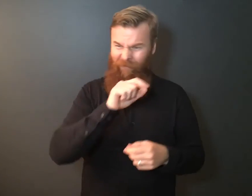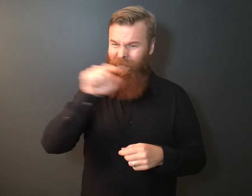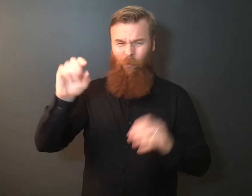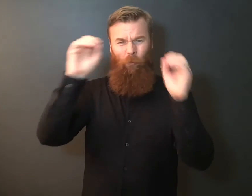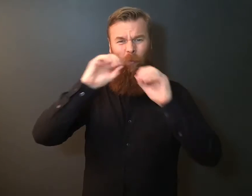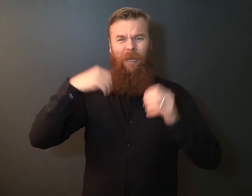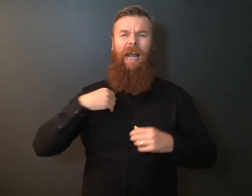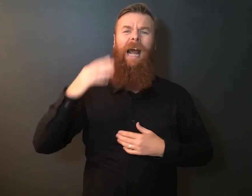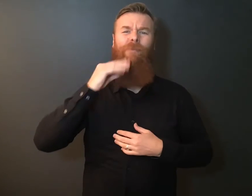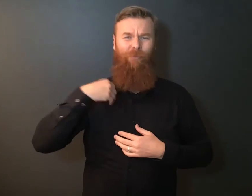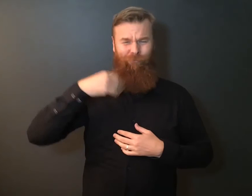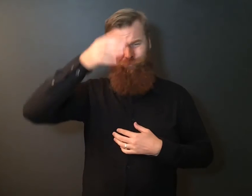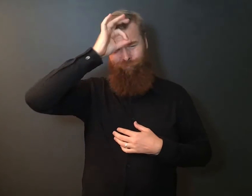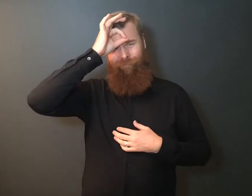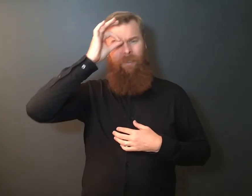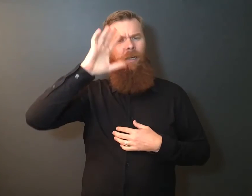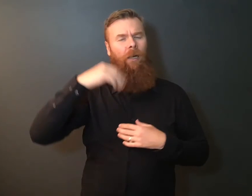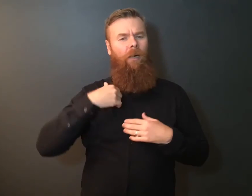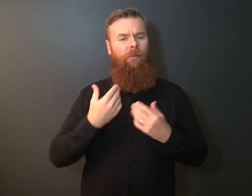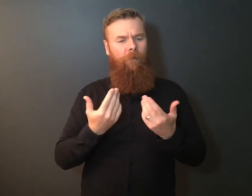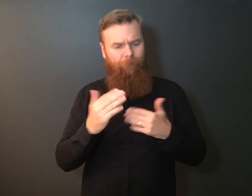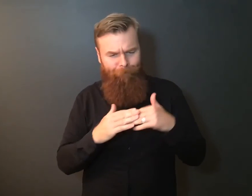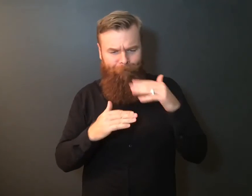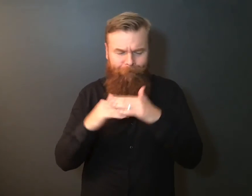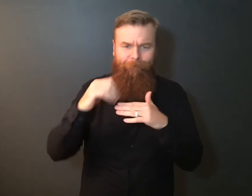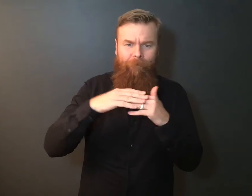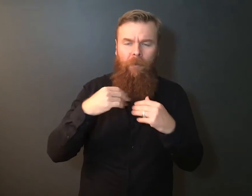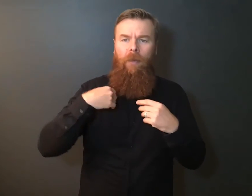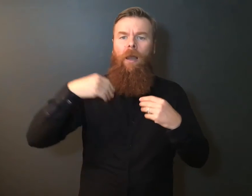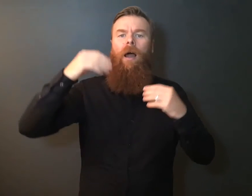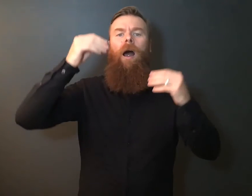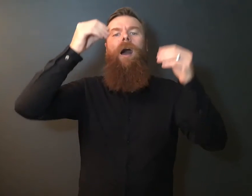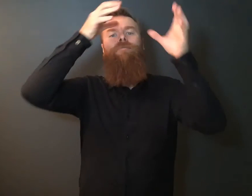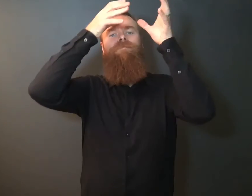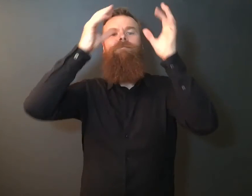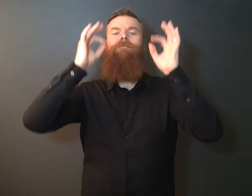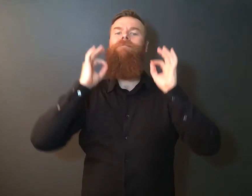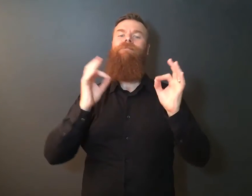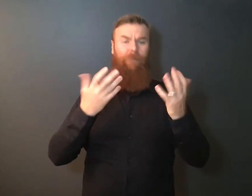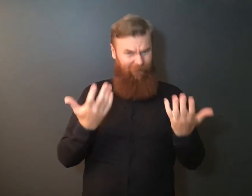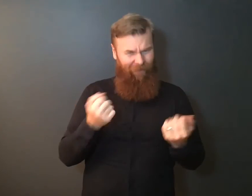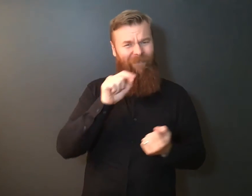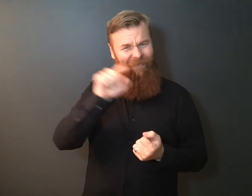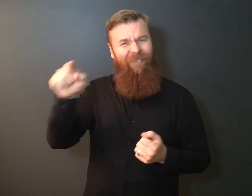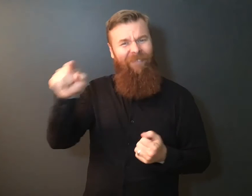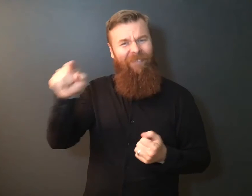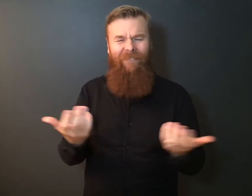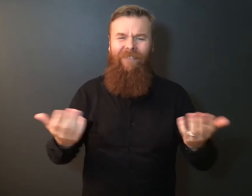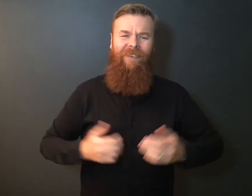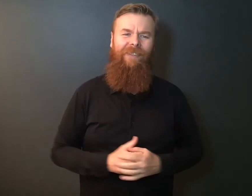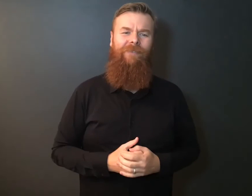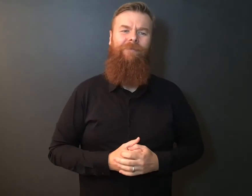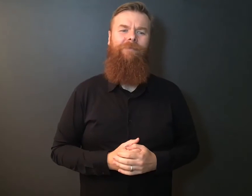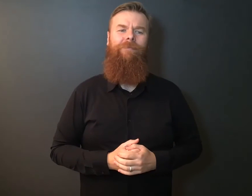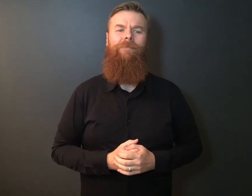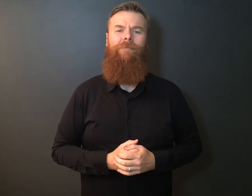months ago, and today we obviously have more experience than when we started. So I think that's very true, I